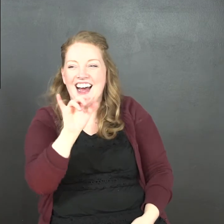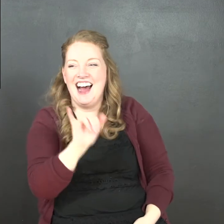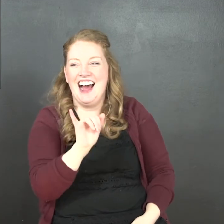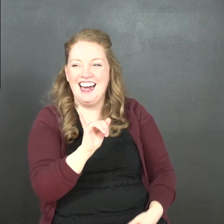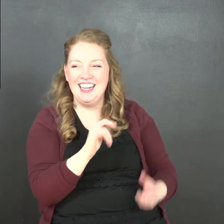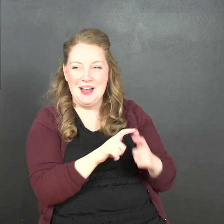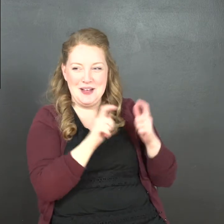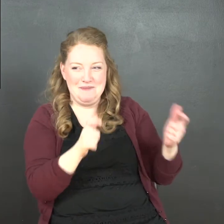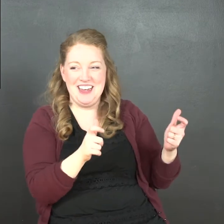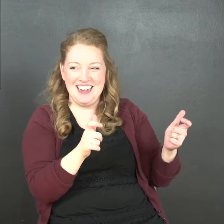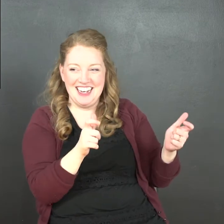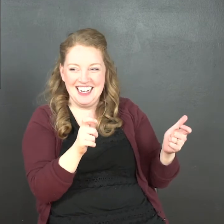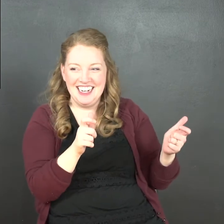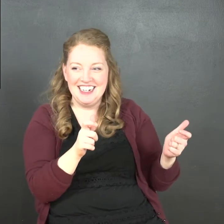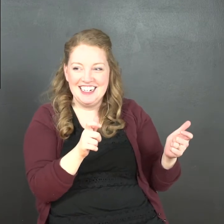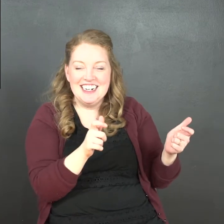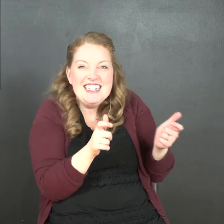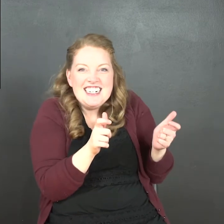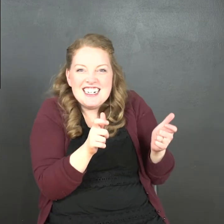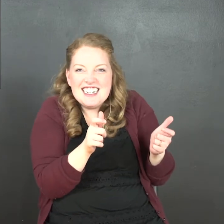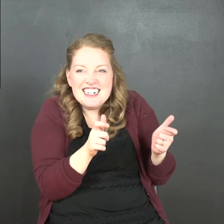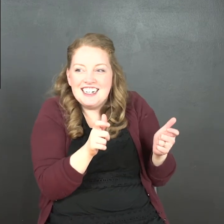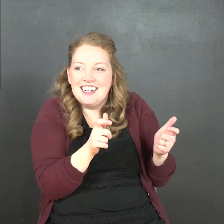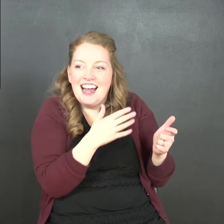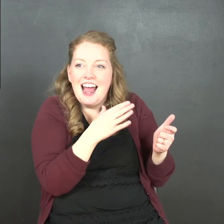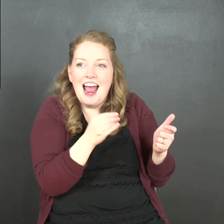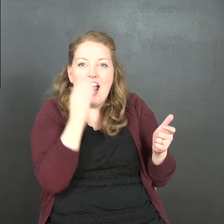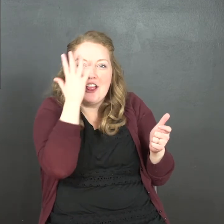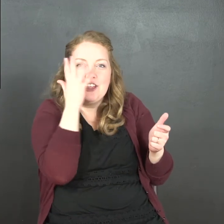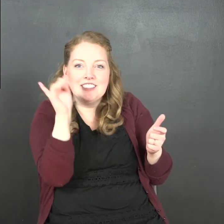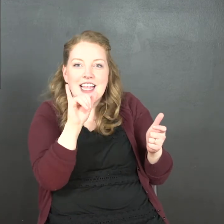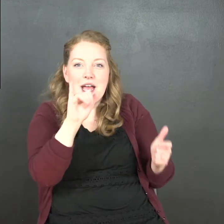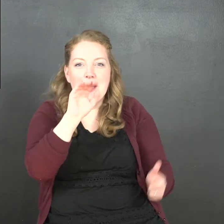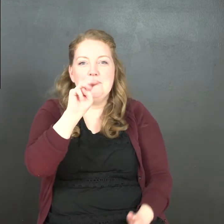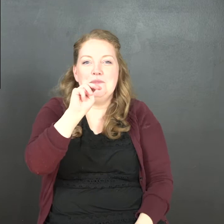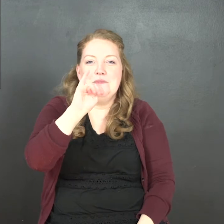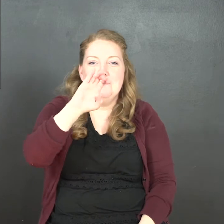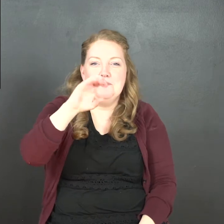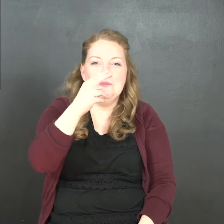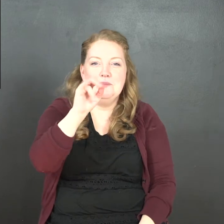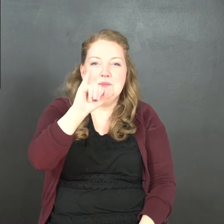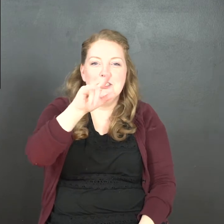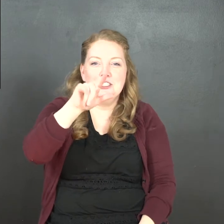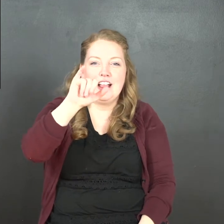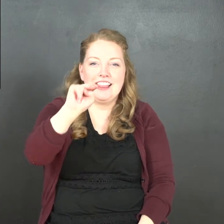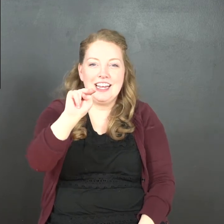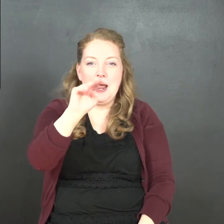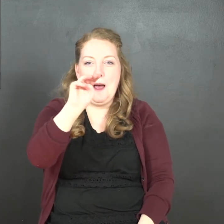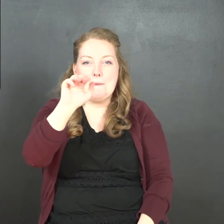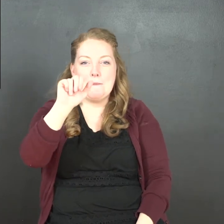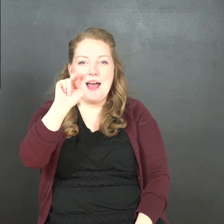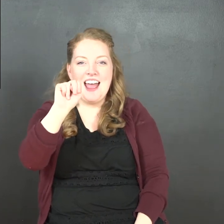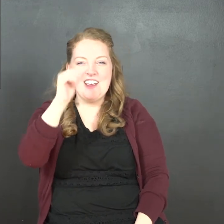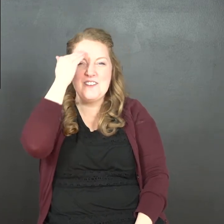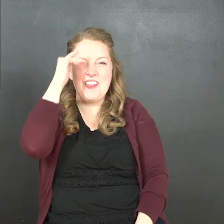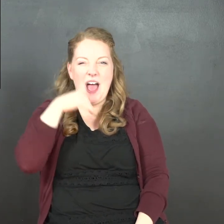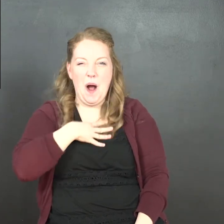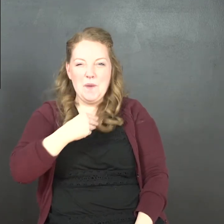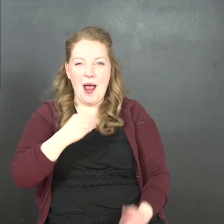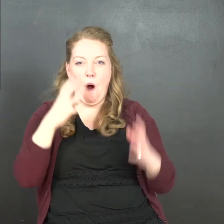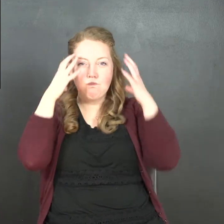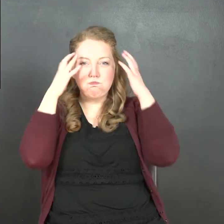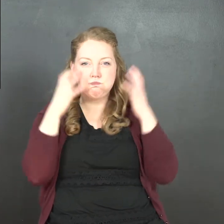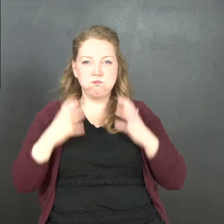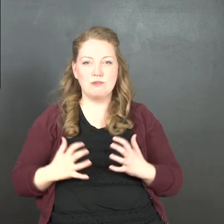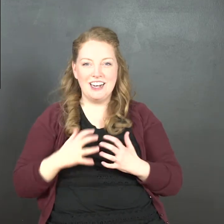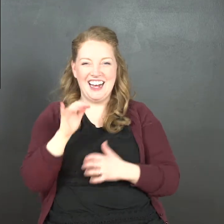is ginormous, and he resembles the Michelin Man. And so that's happening. That's pretty much